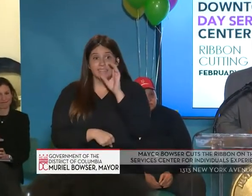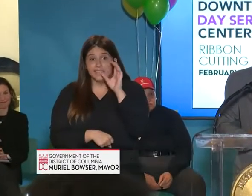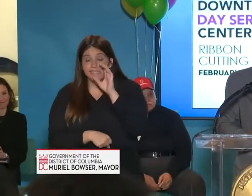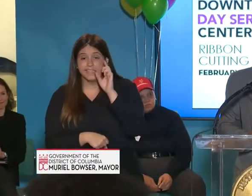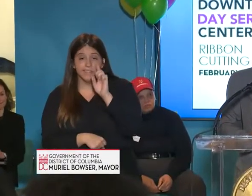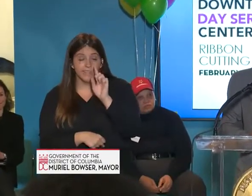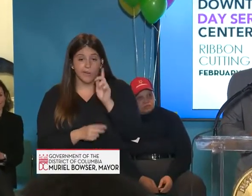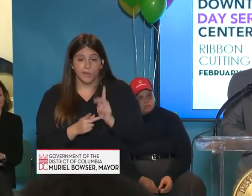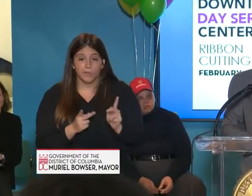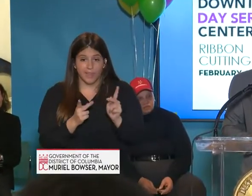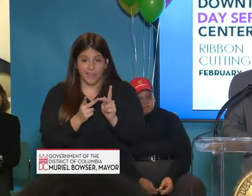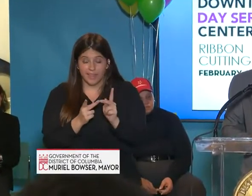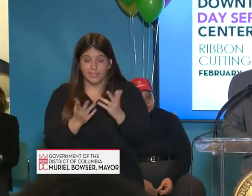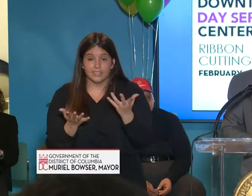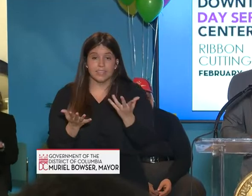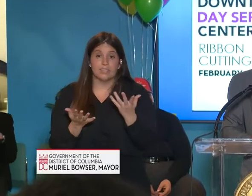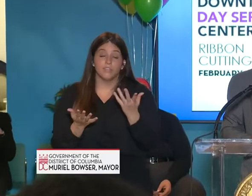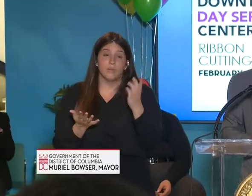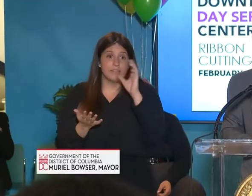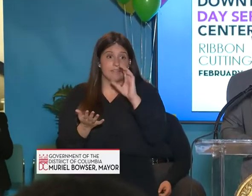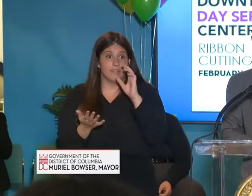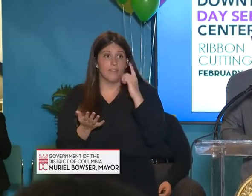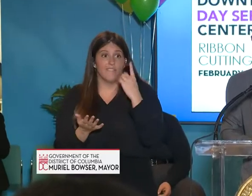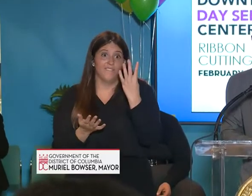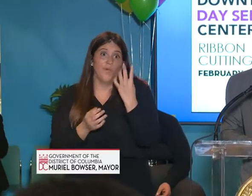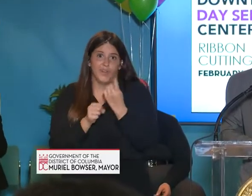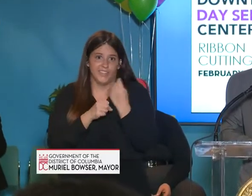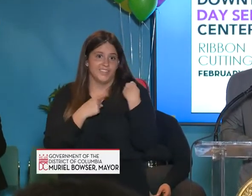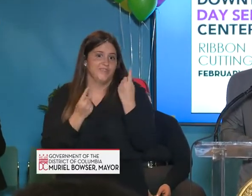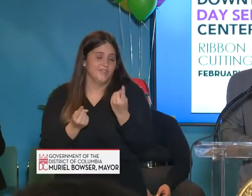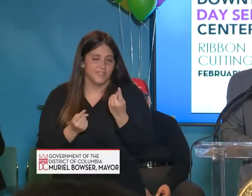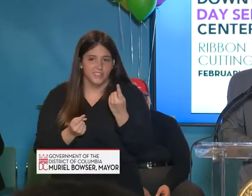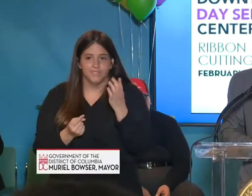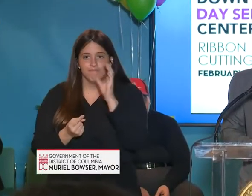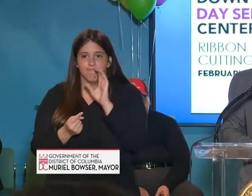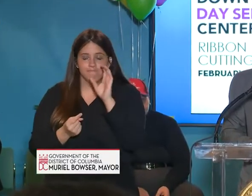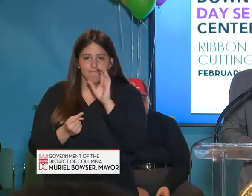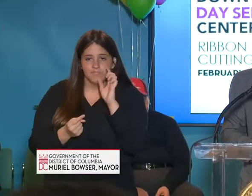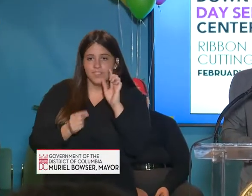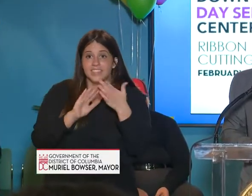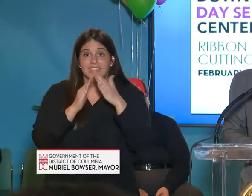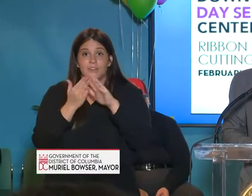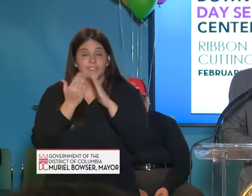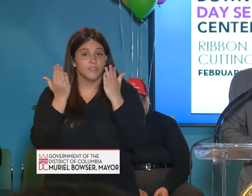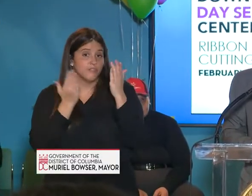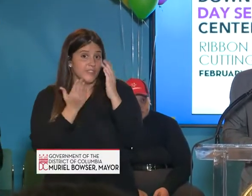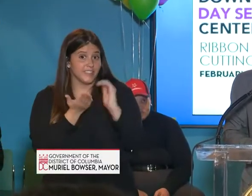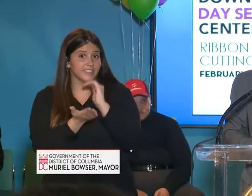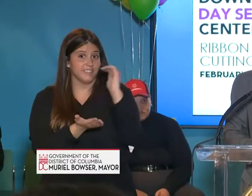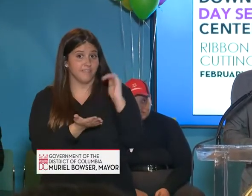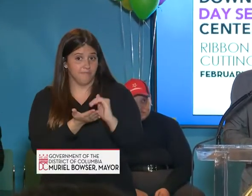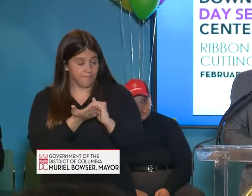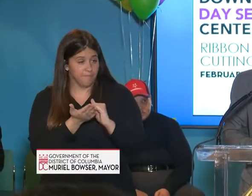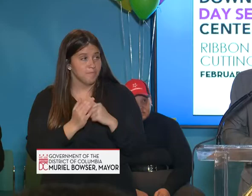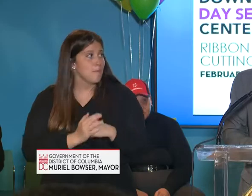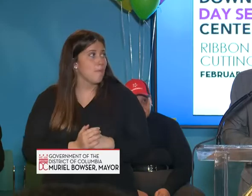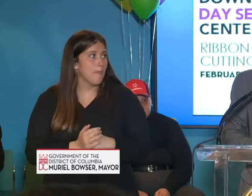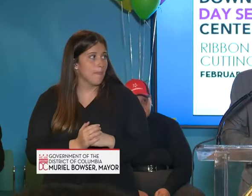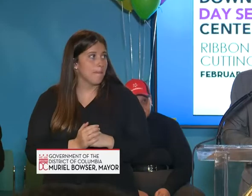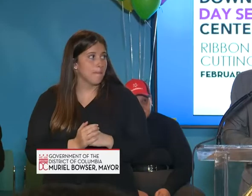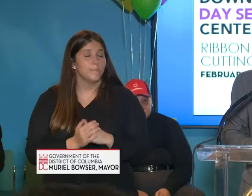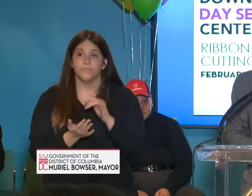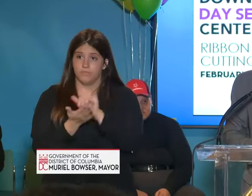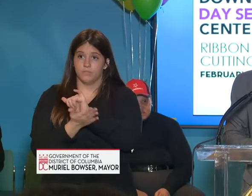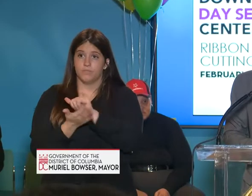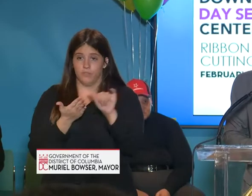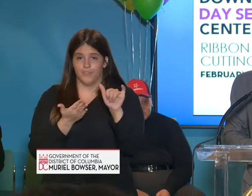place we've been looking for 4 years for a place to locate a downtown services center. And